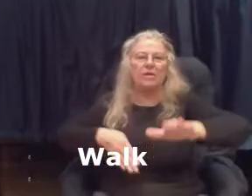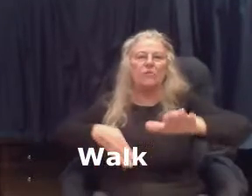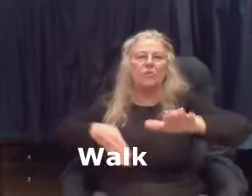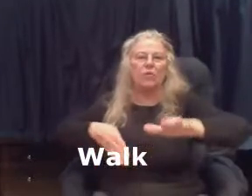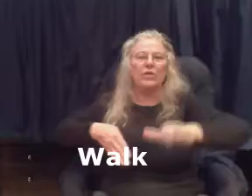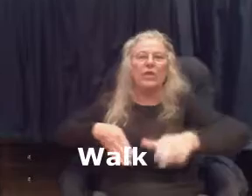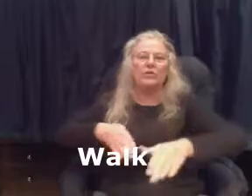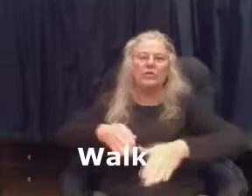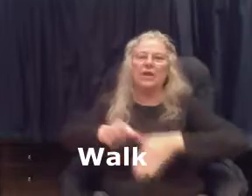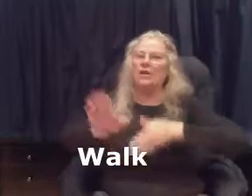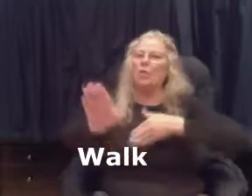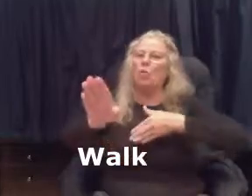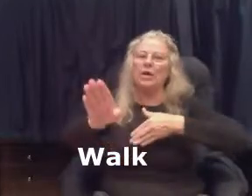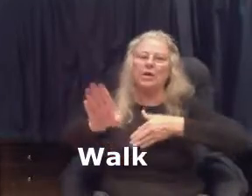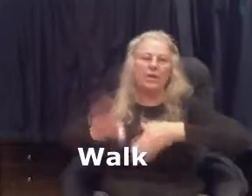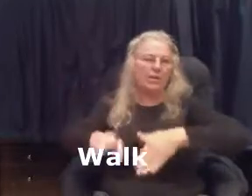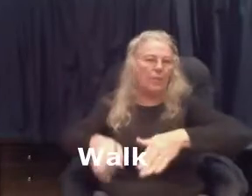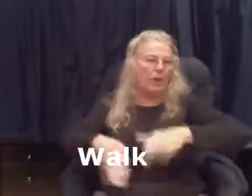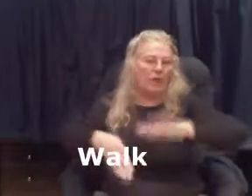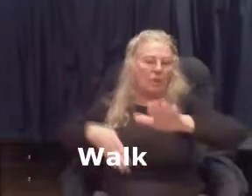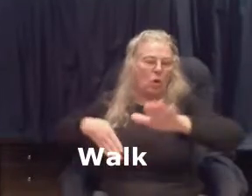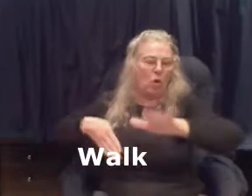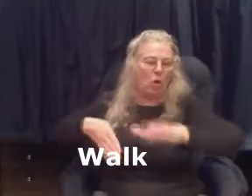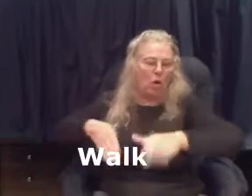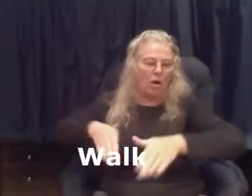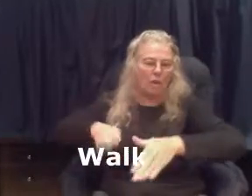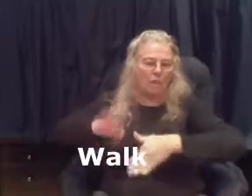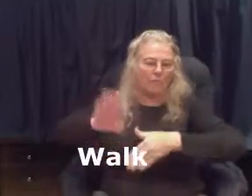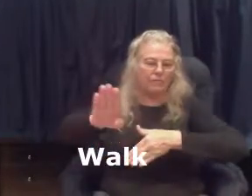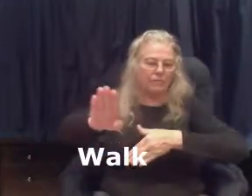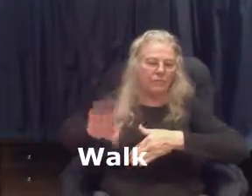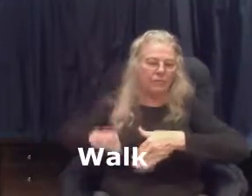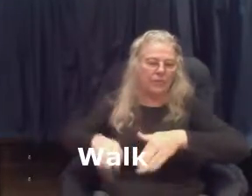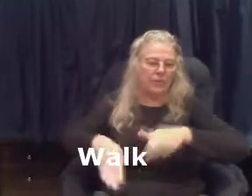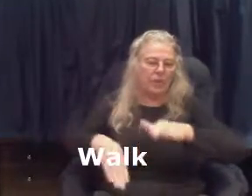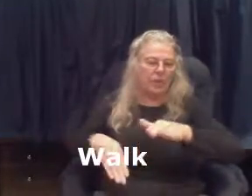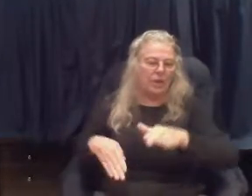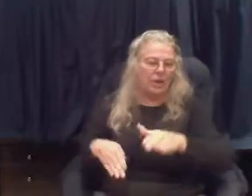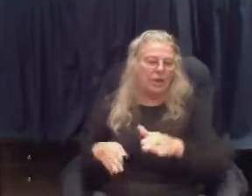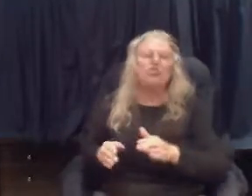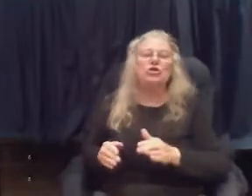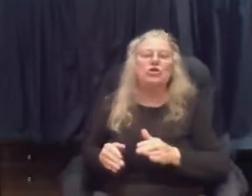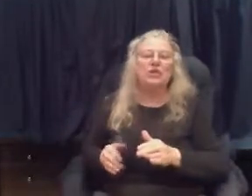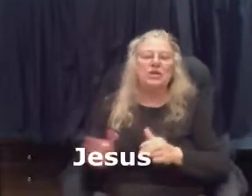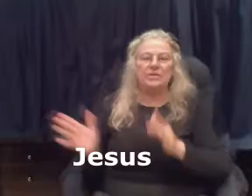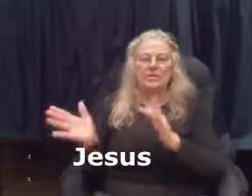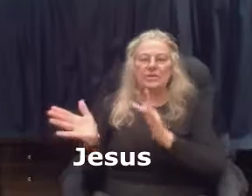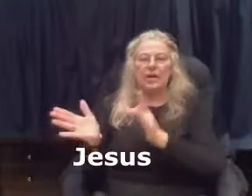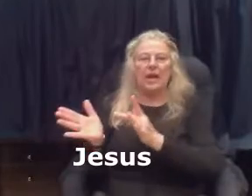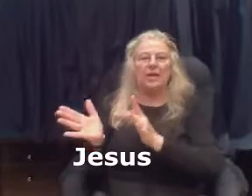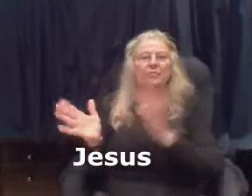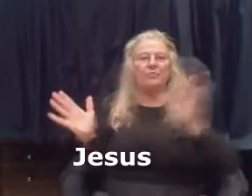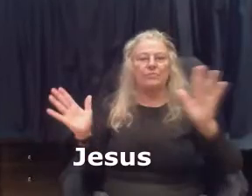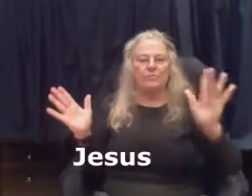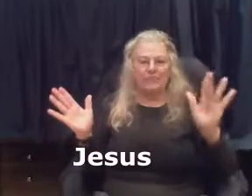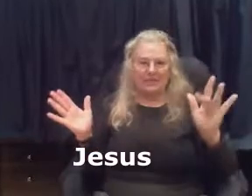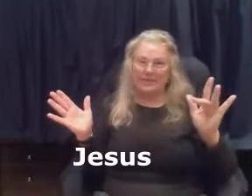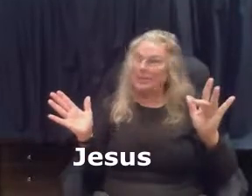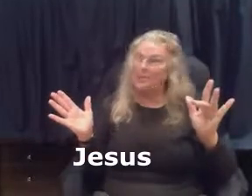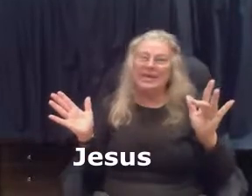forth, just like you're walking down a path. Walk. Jesus, and center